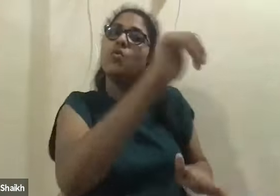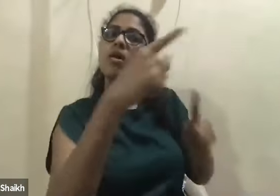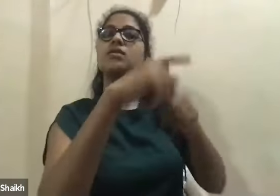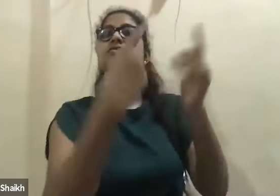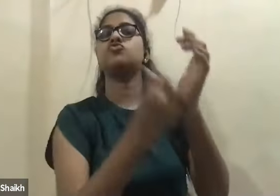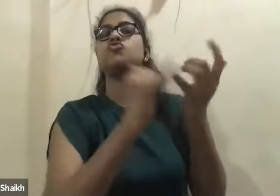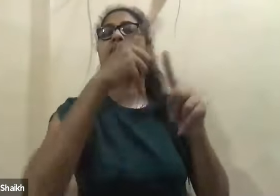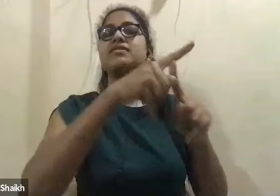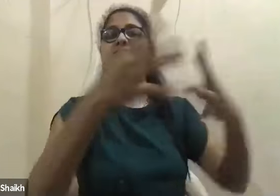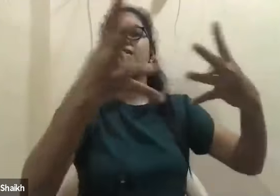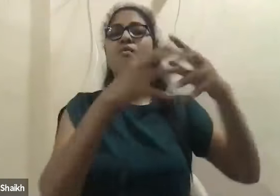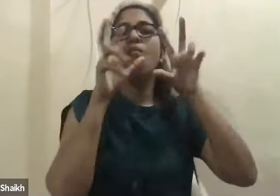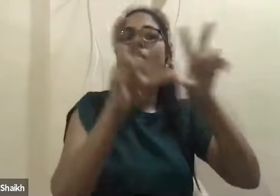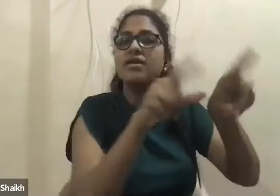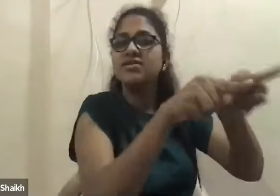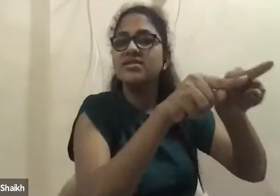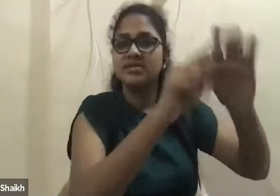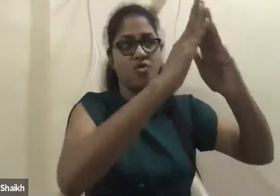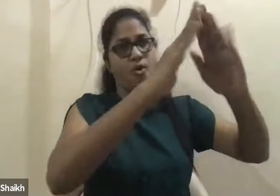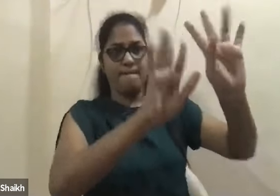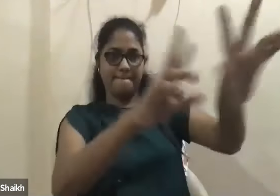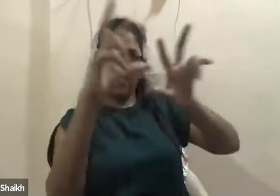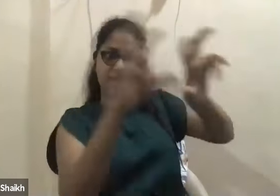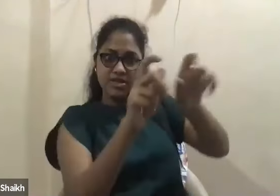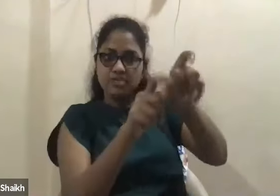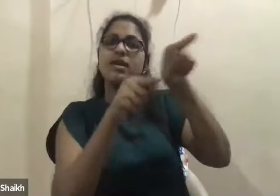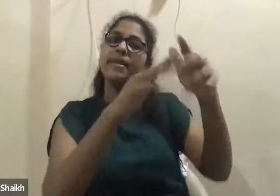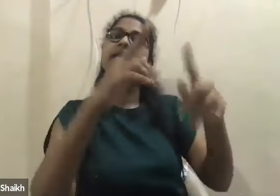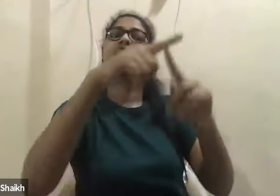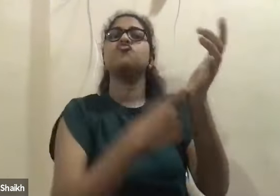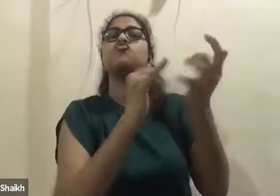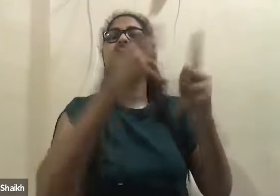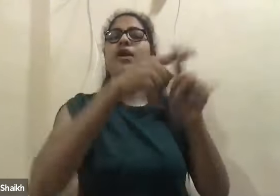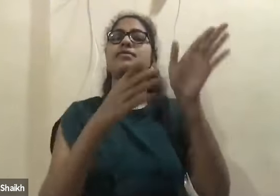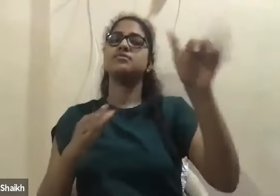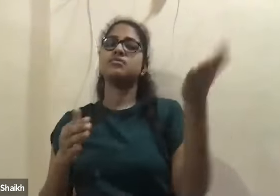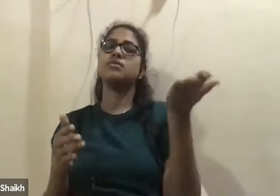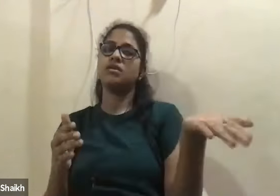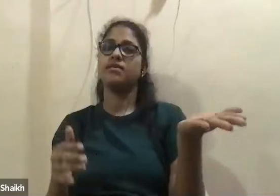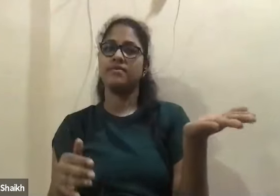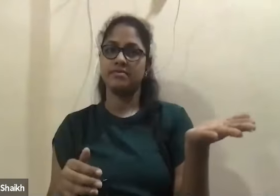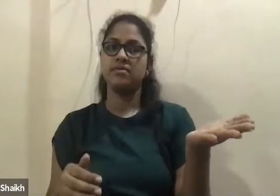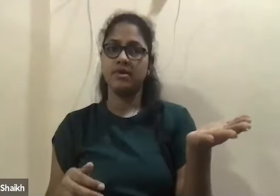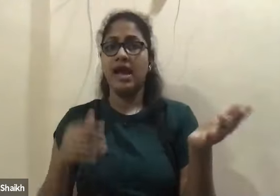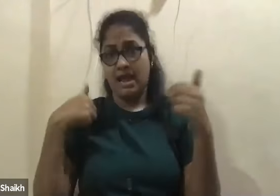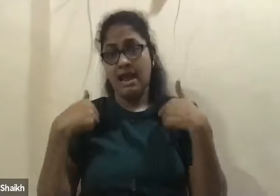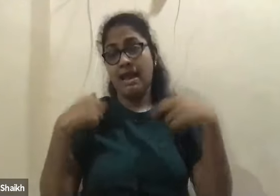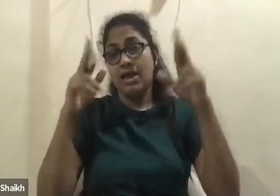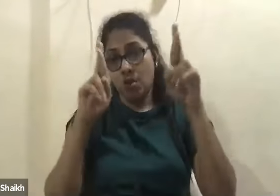That Wonderful. gatekeeper is a trust. Wonderful. You get it? I hope I'm making